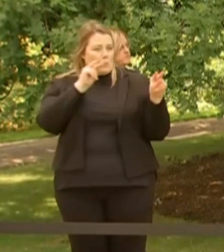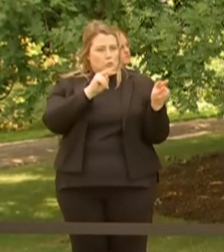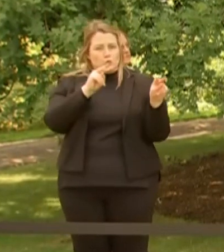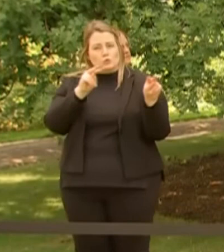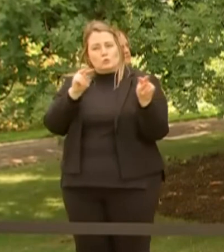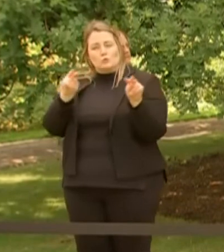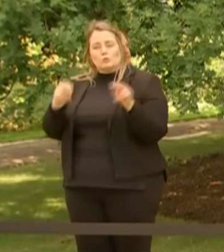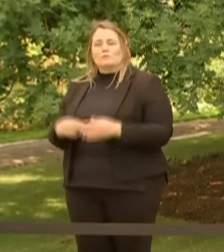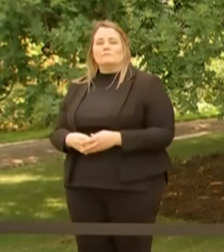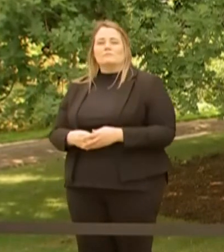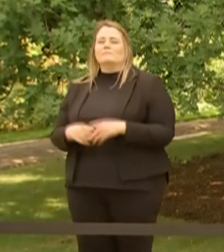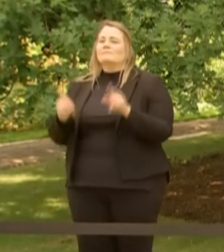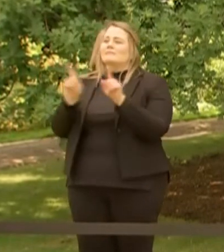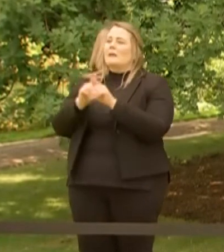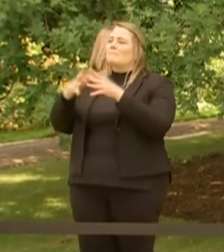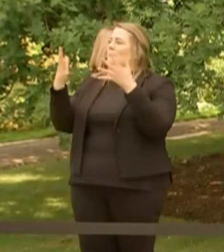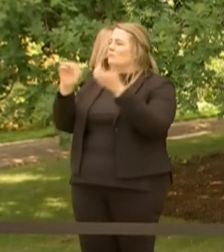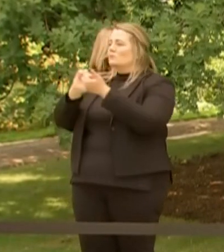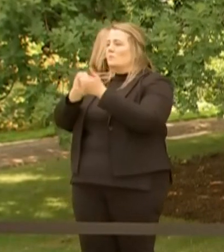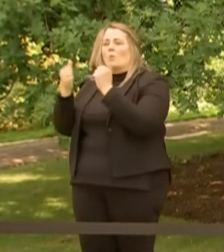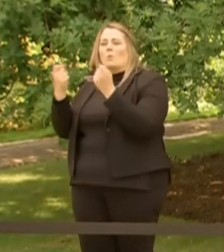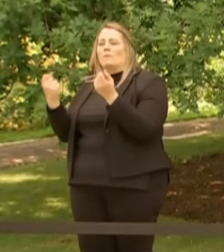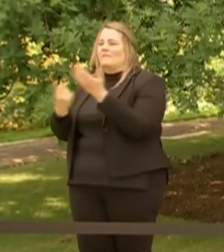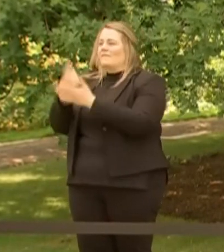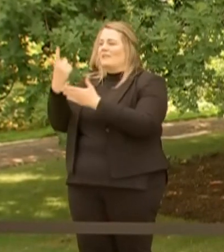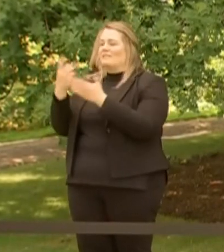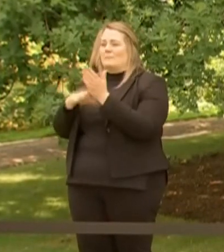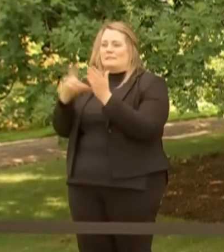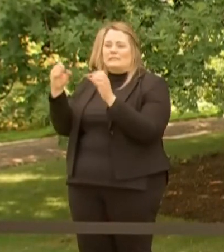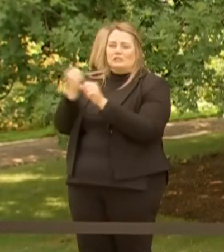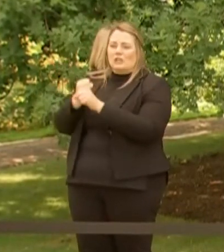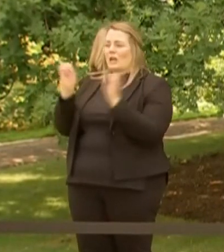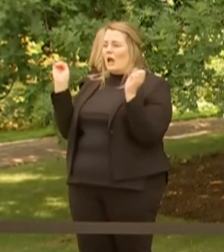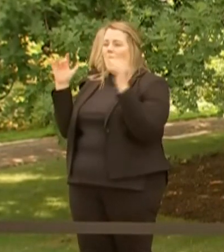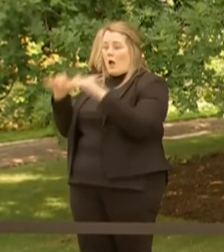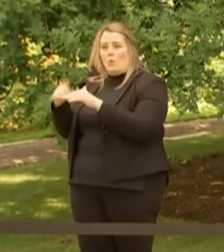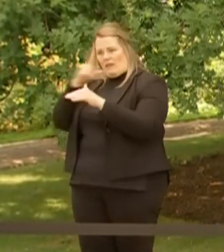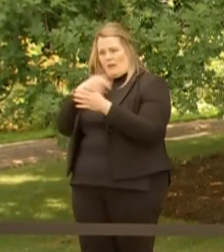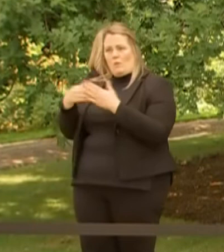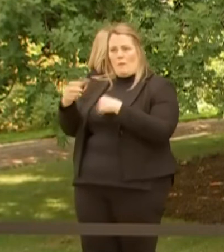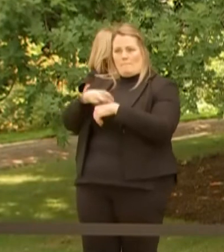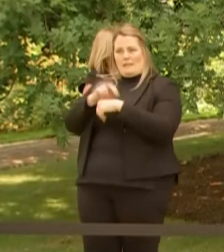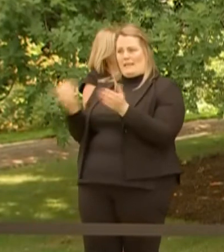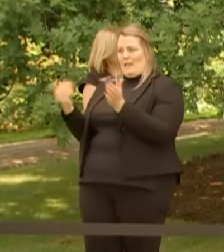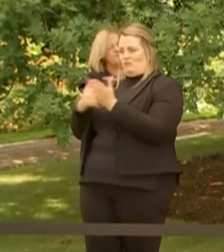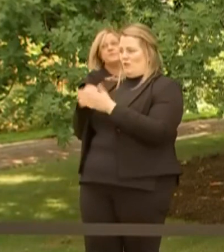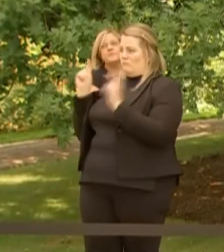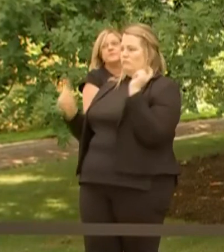large sporting events or other activities, we can put a large workforce together pretty quickly, and that's what we're doing.